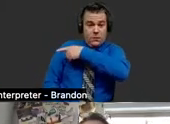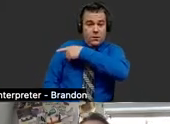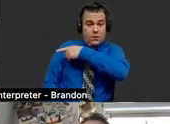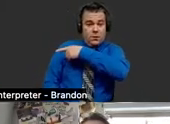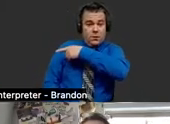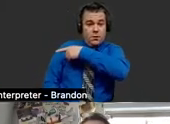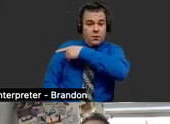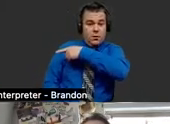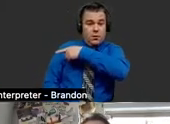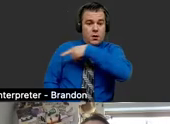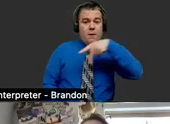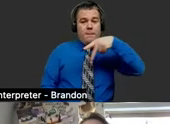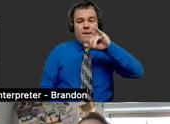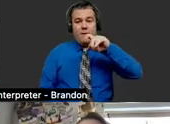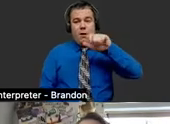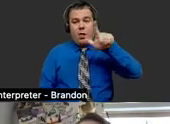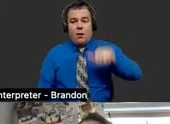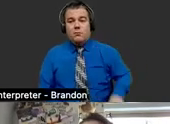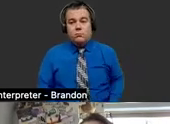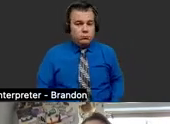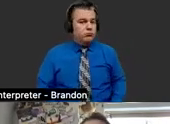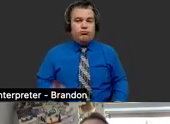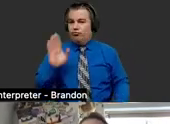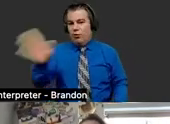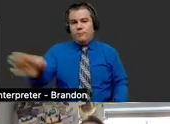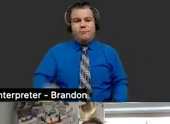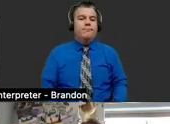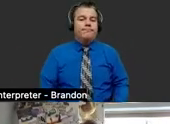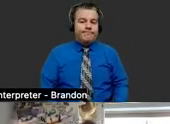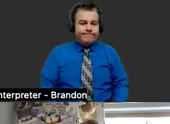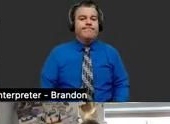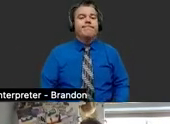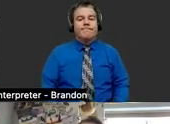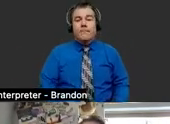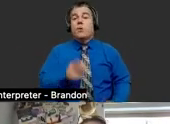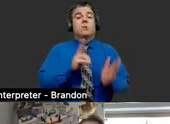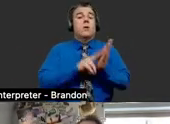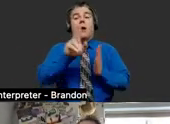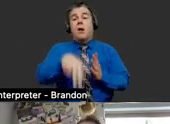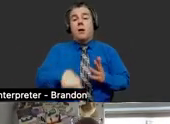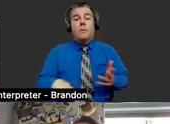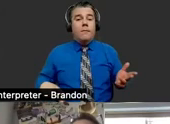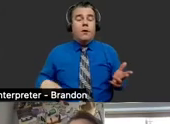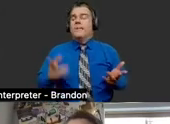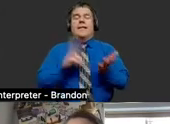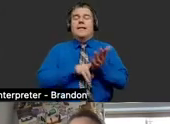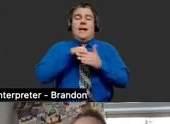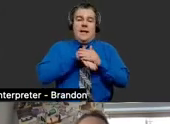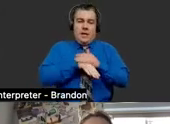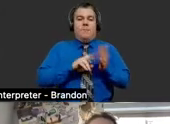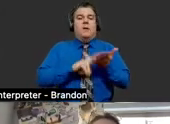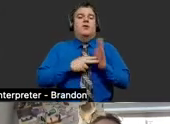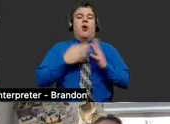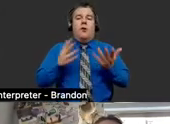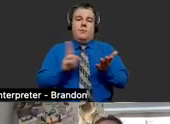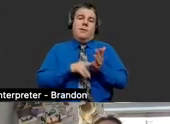here, Pivotal, Plexus Pivotal, and it'll take you to it. And when you're signed up, when you're signed in, you're signed into Pivotal. So